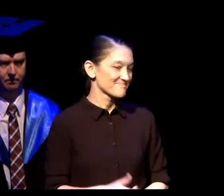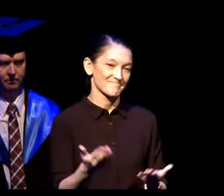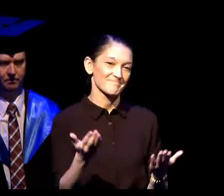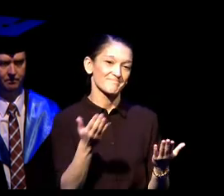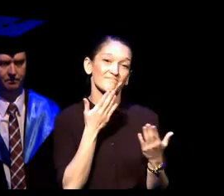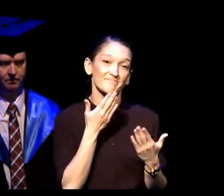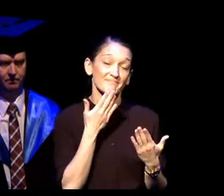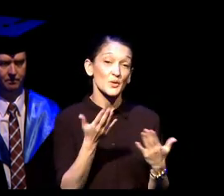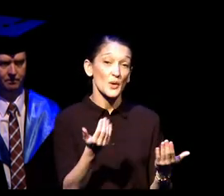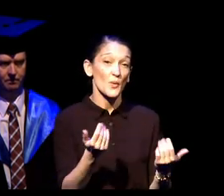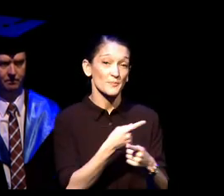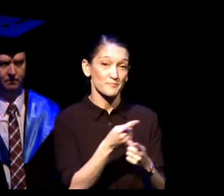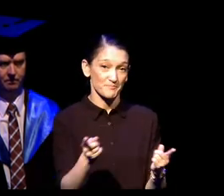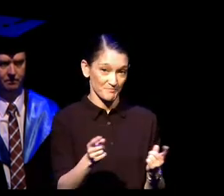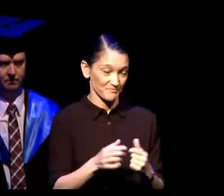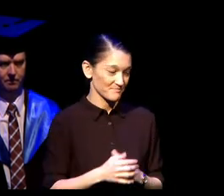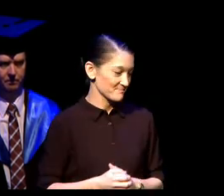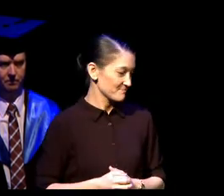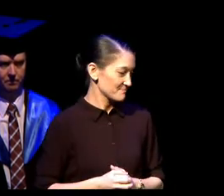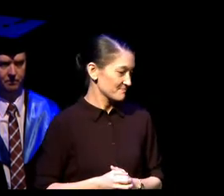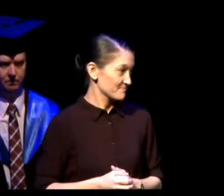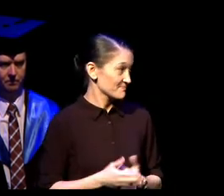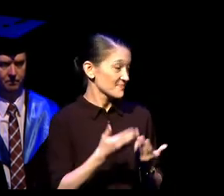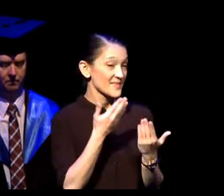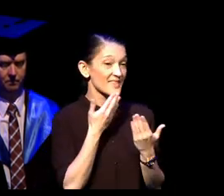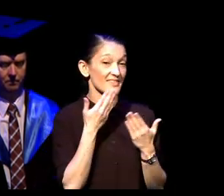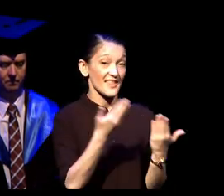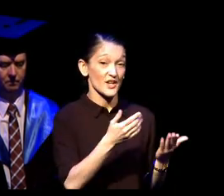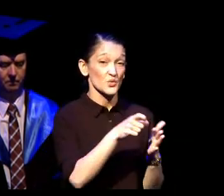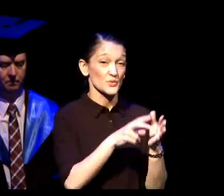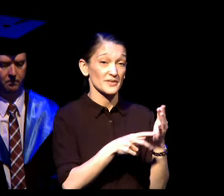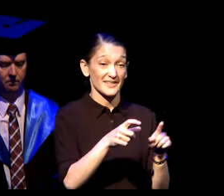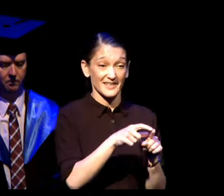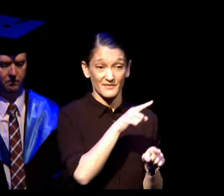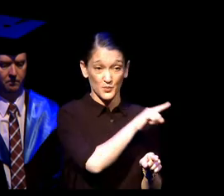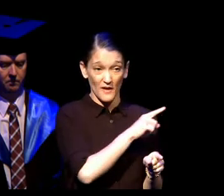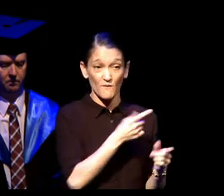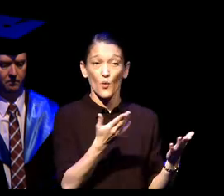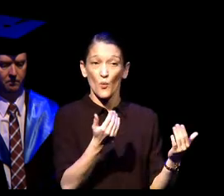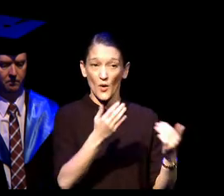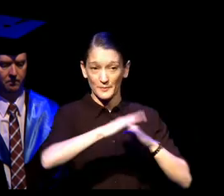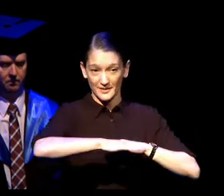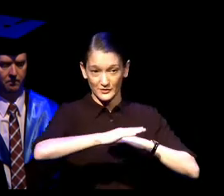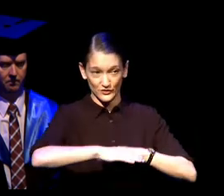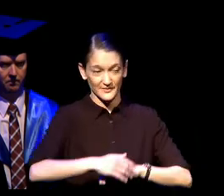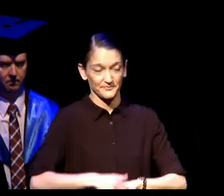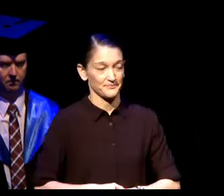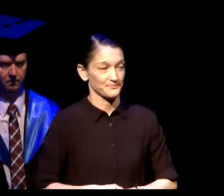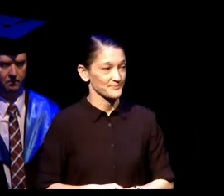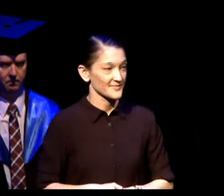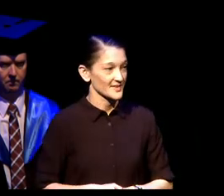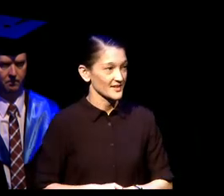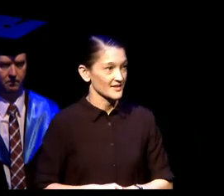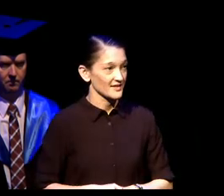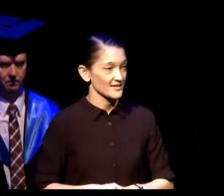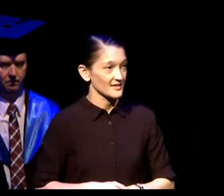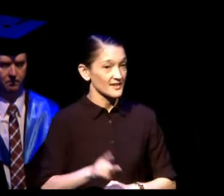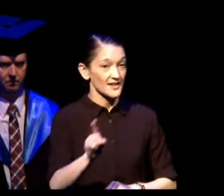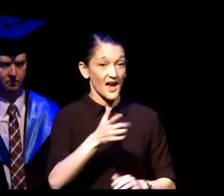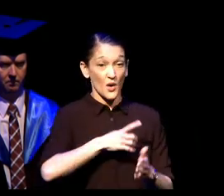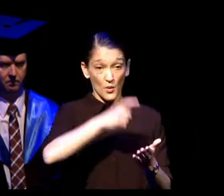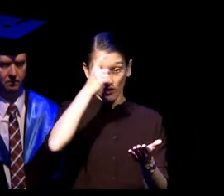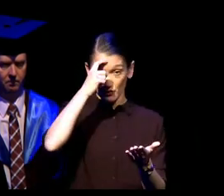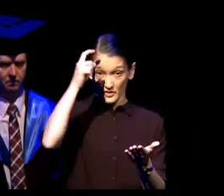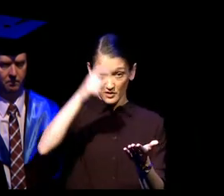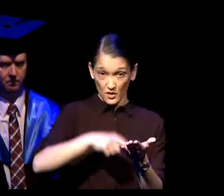Thank you and welcome. And thank you to David for that wonderful welcome to country. I'd like to acknowledge the